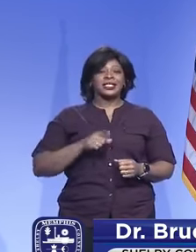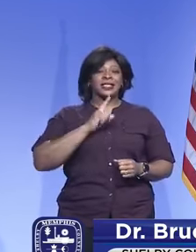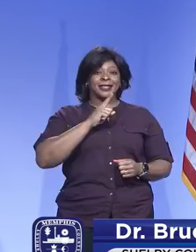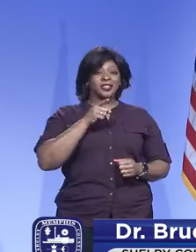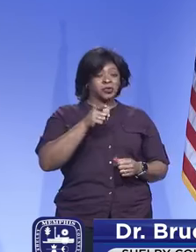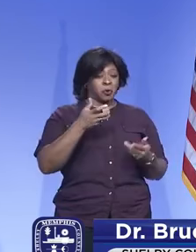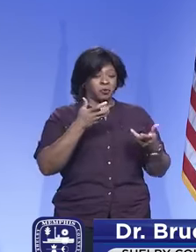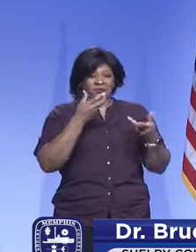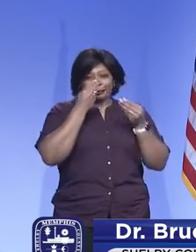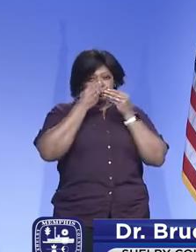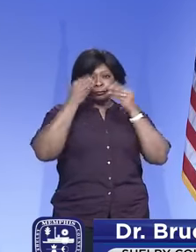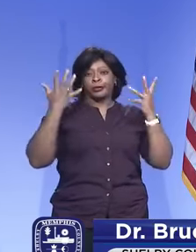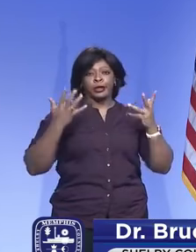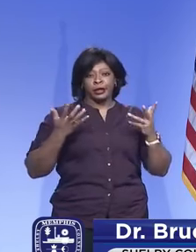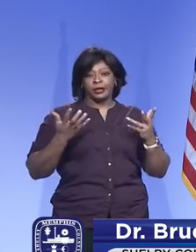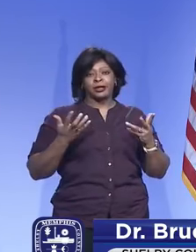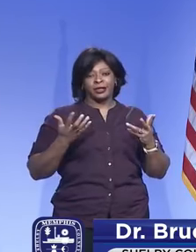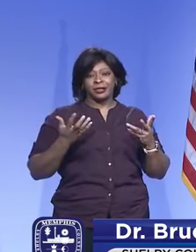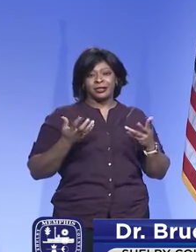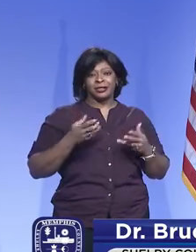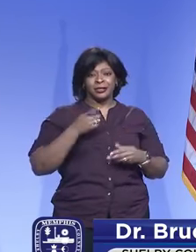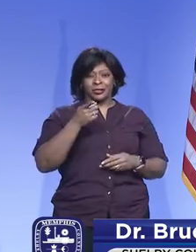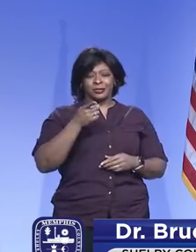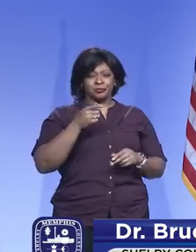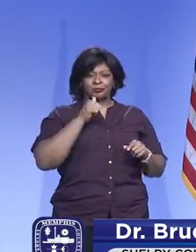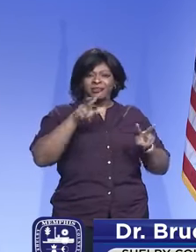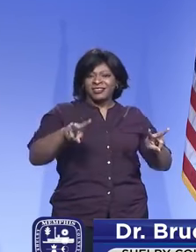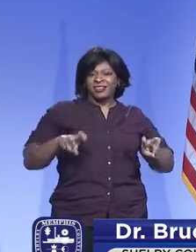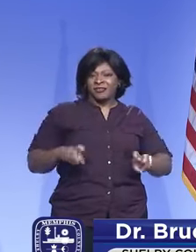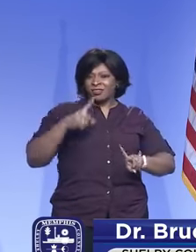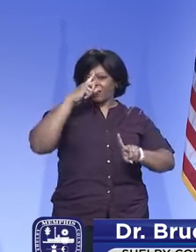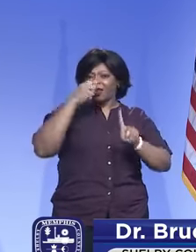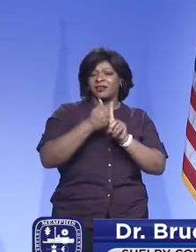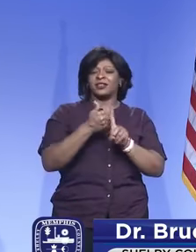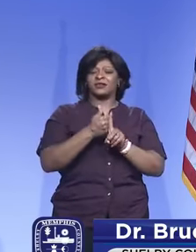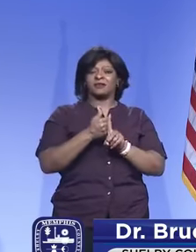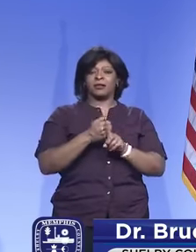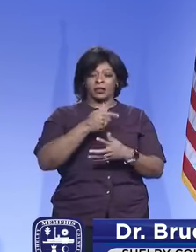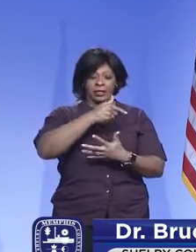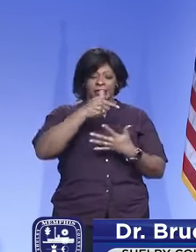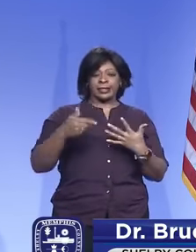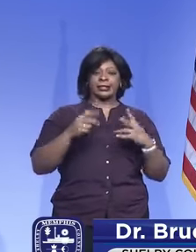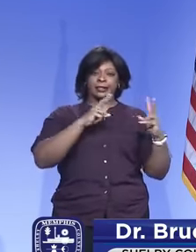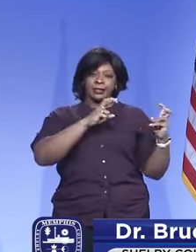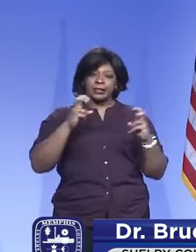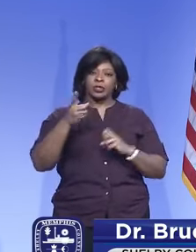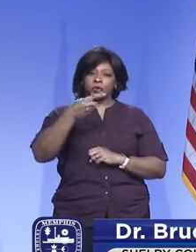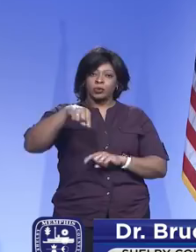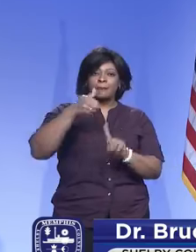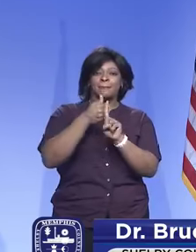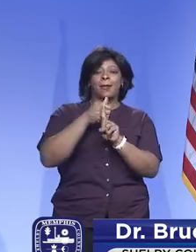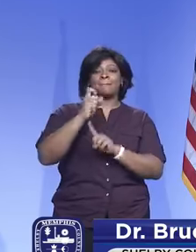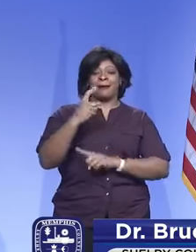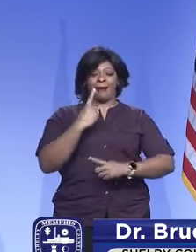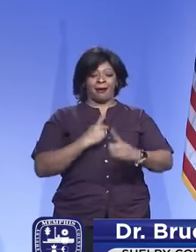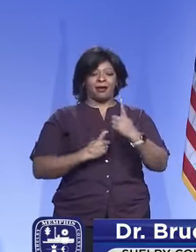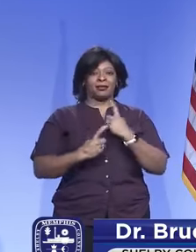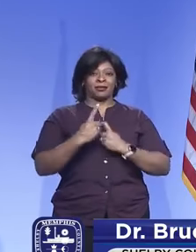that you don't care, or you're selfish? These are issues and questions you yourself